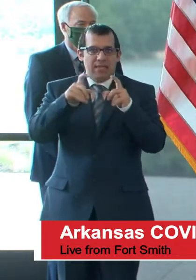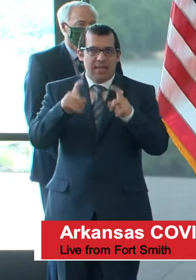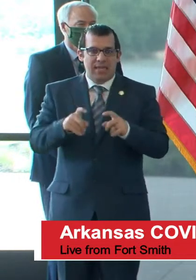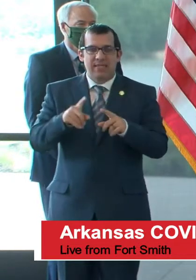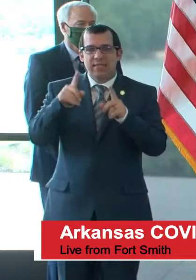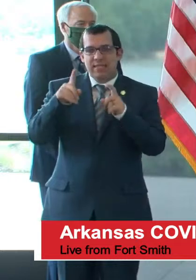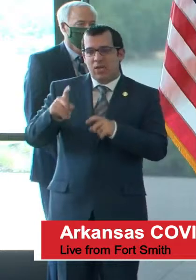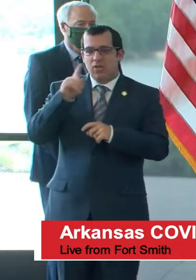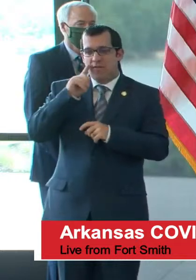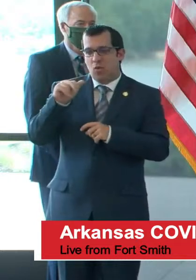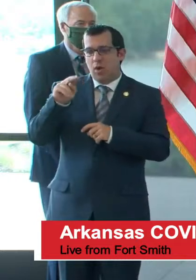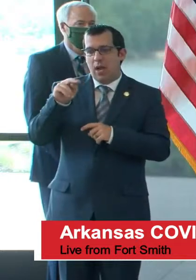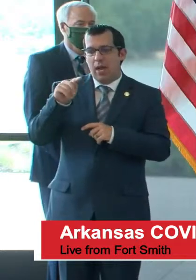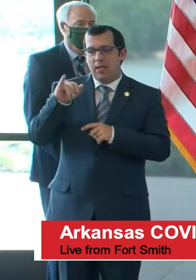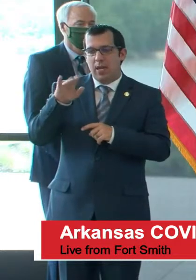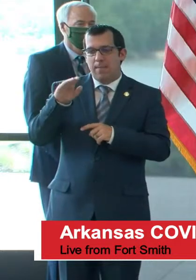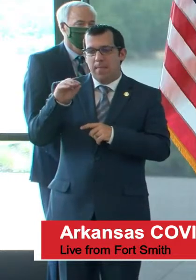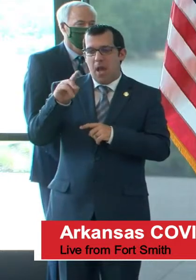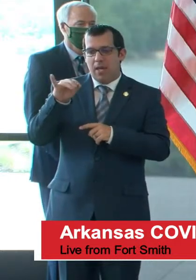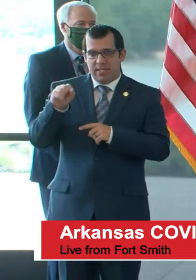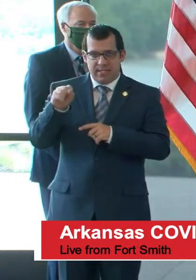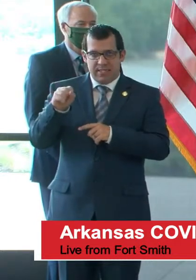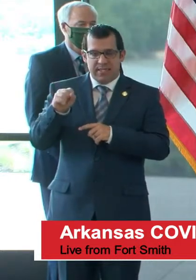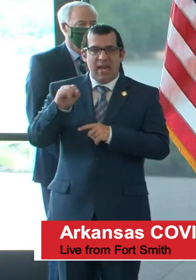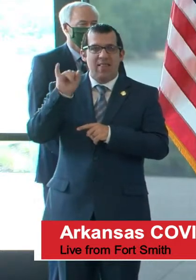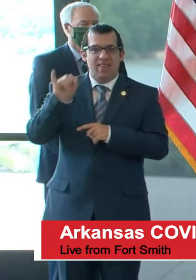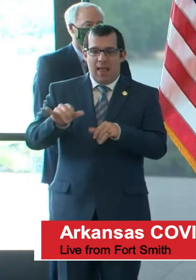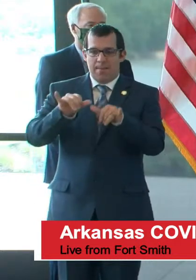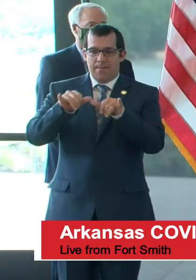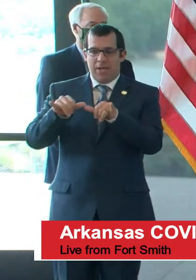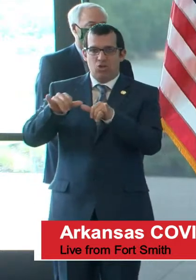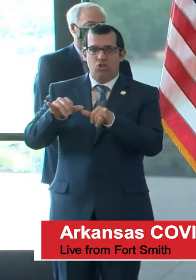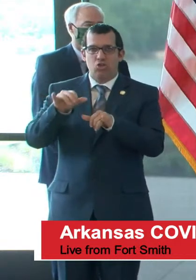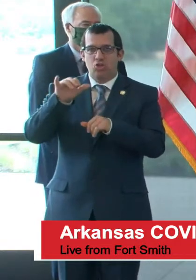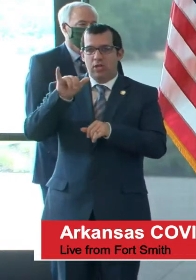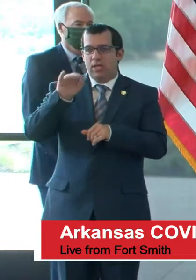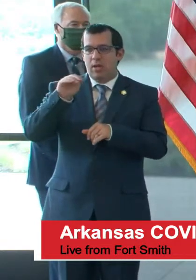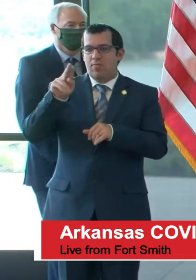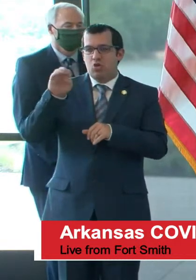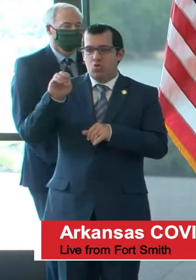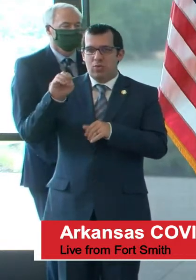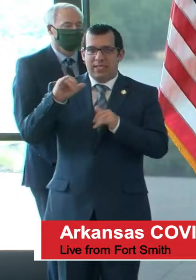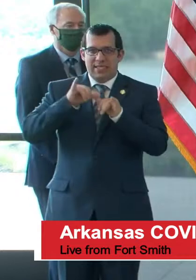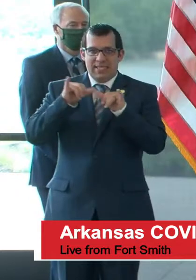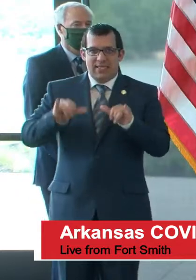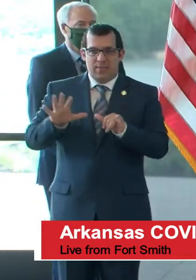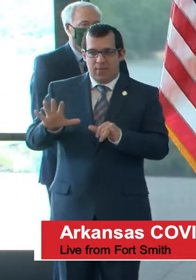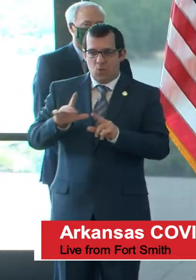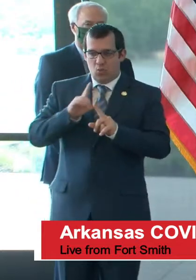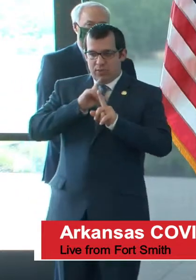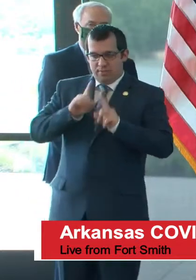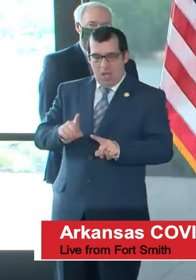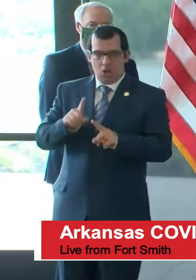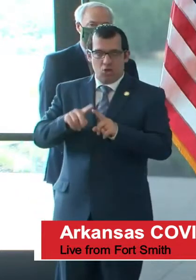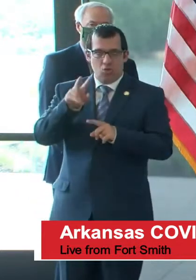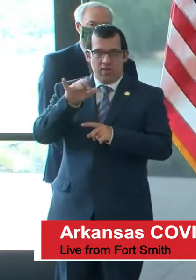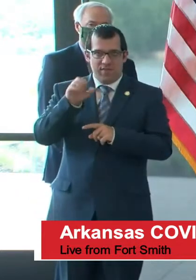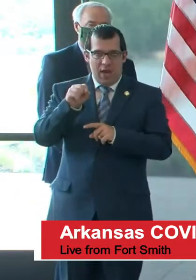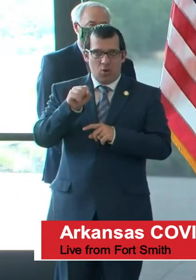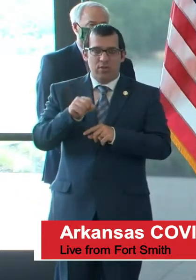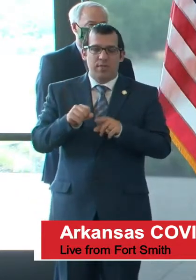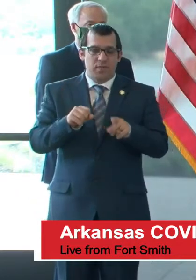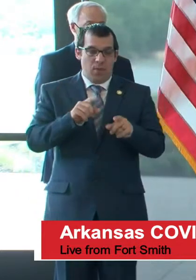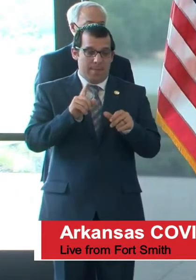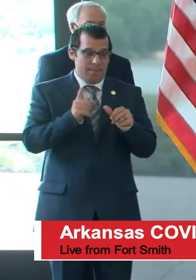for antibodies. And that measures the immune system's response to the virus. When a person is